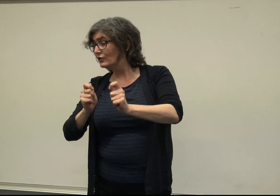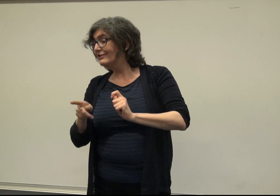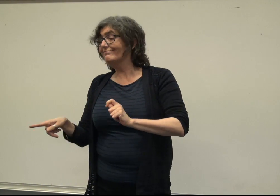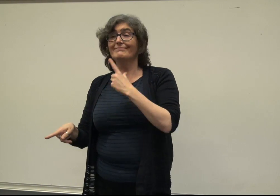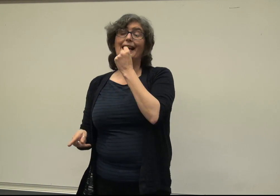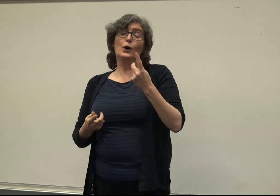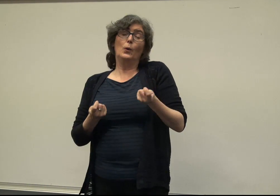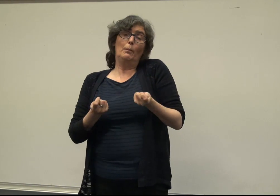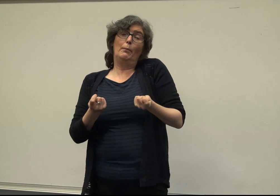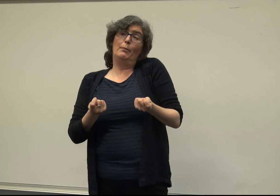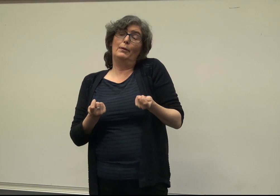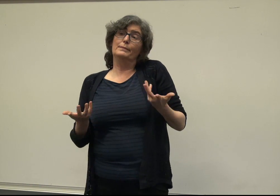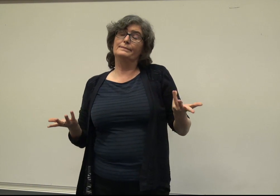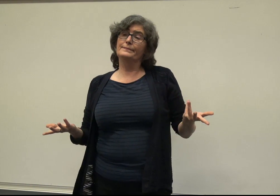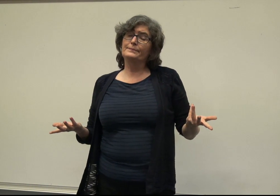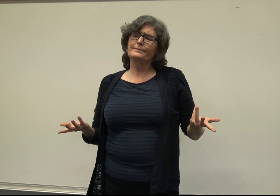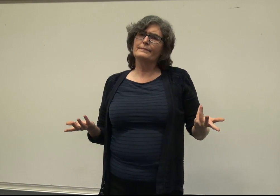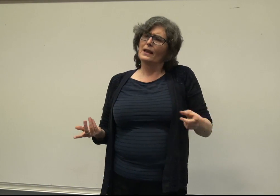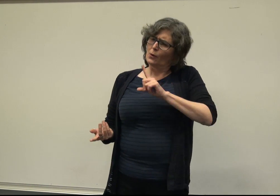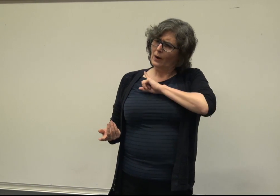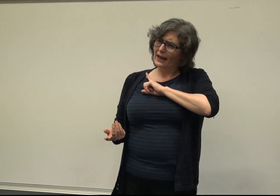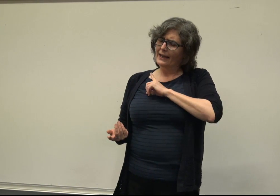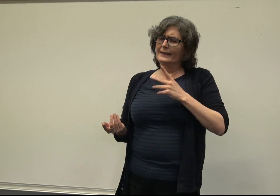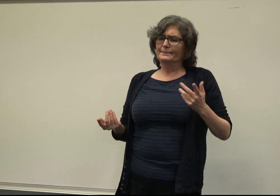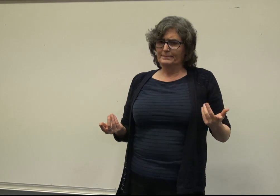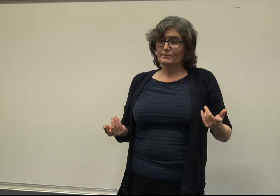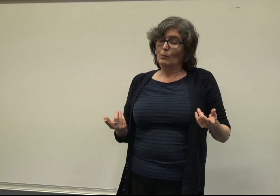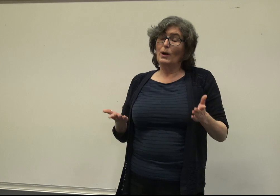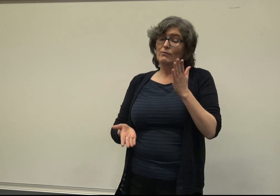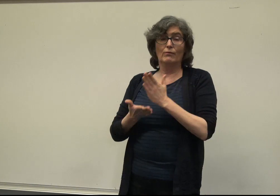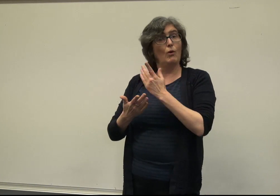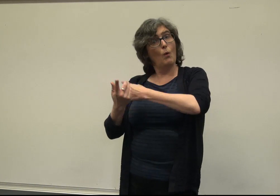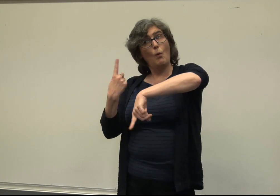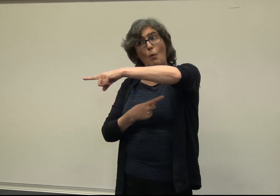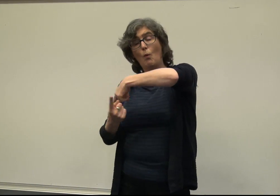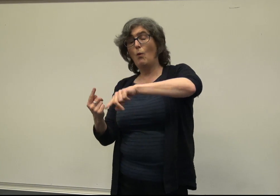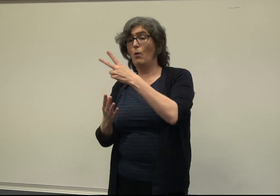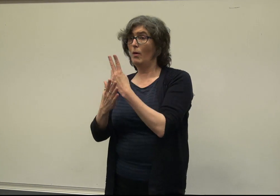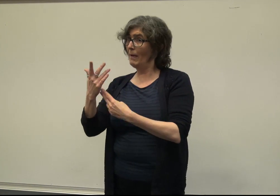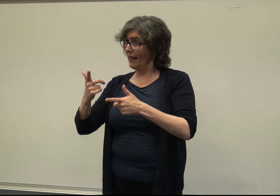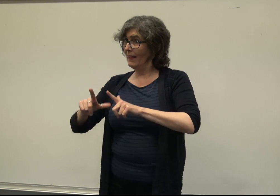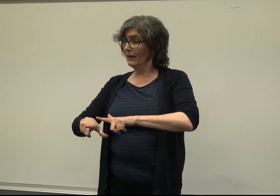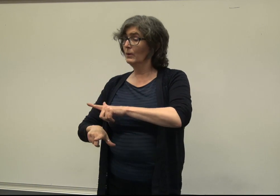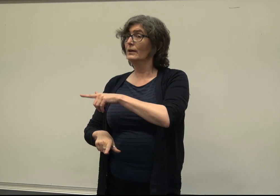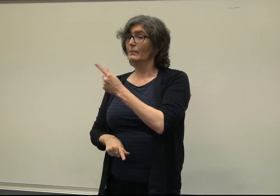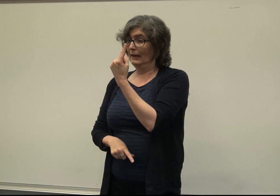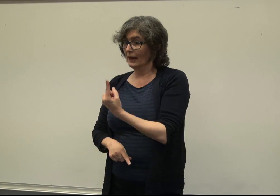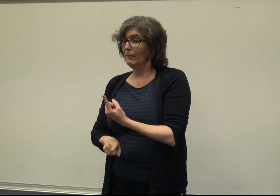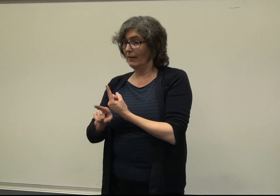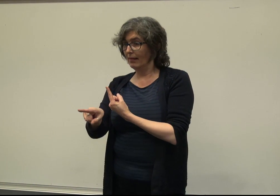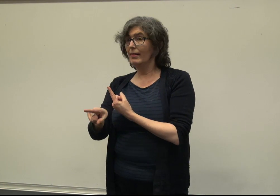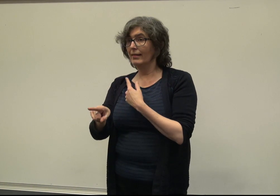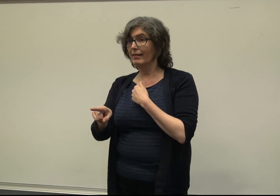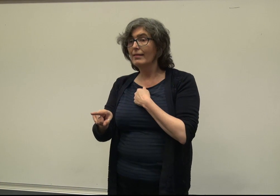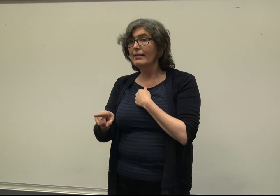the fact that, as I'll say in a minute, in all bilinguals, both languages are